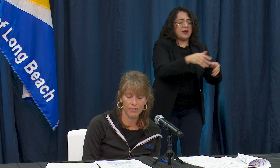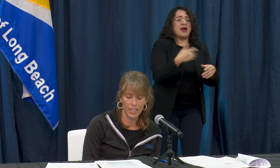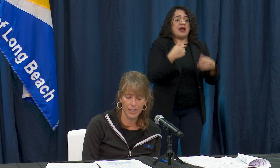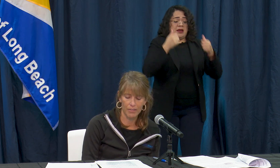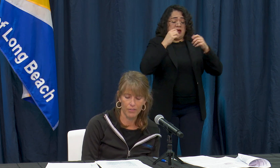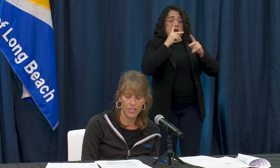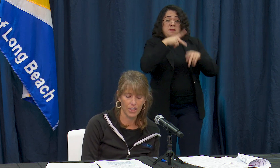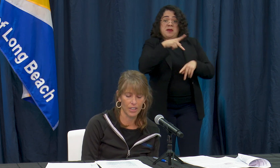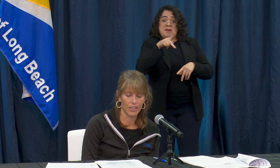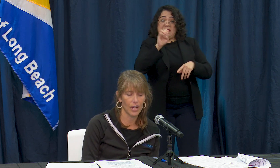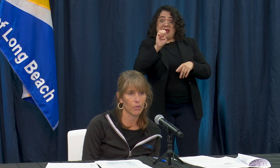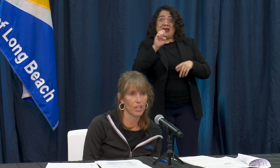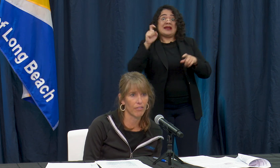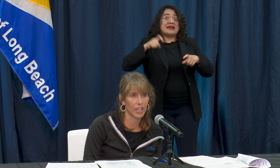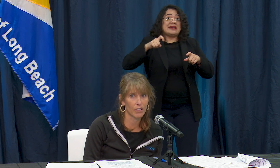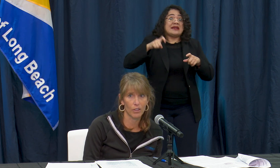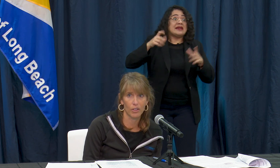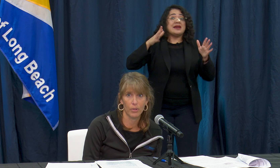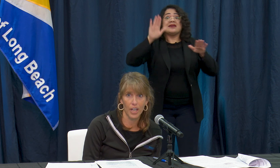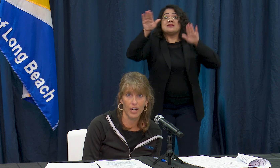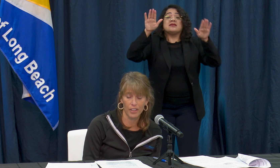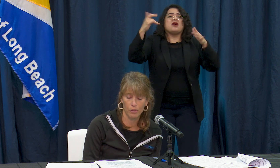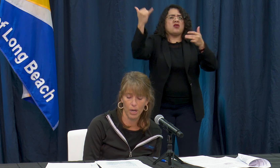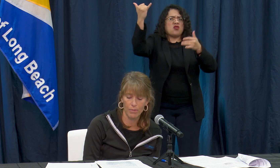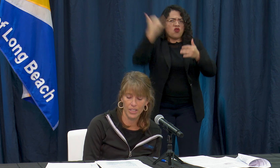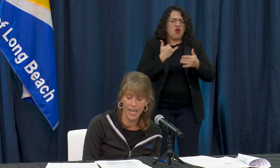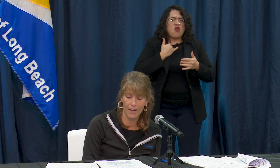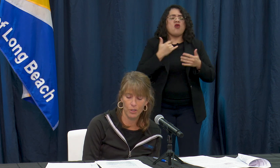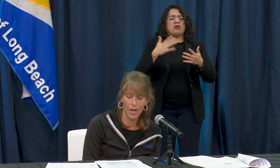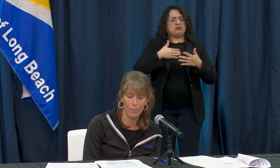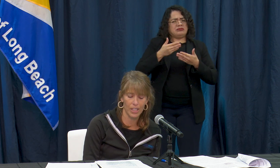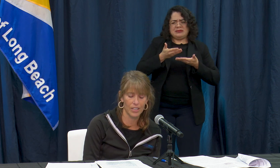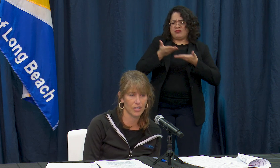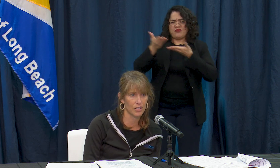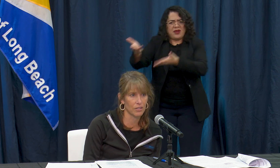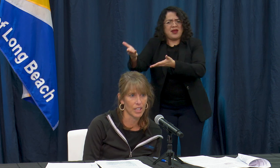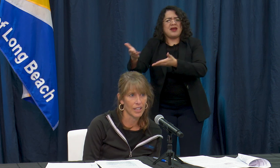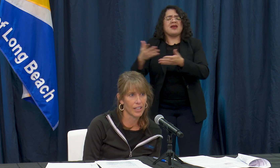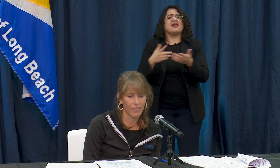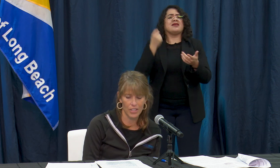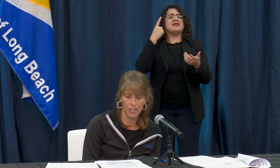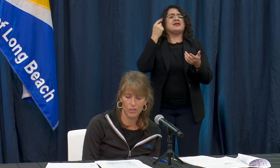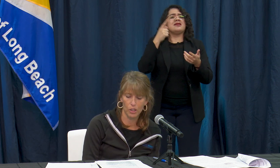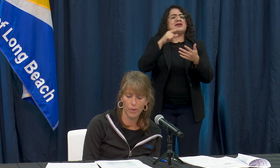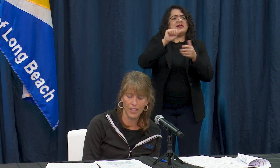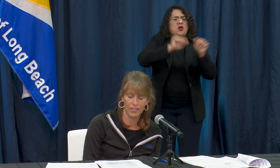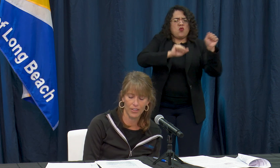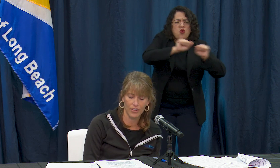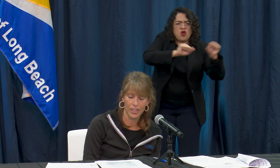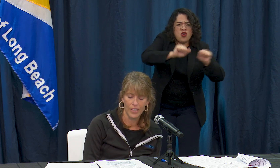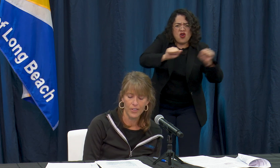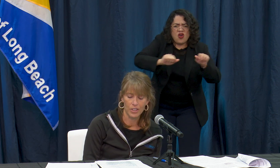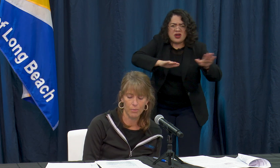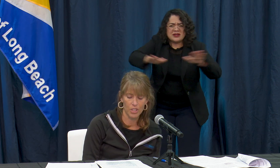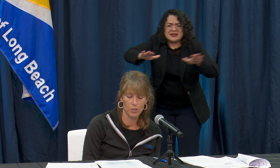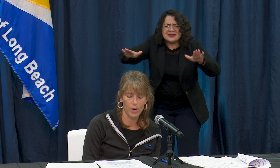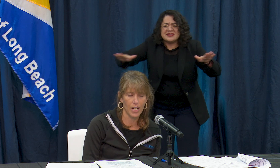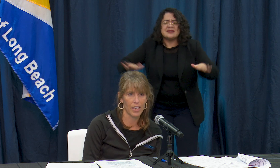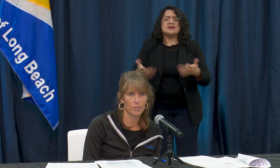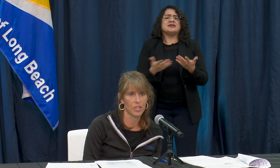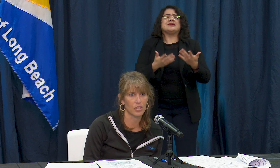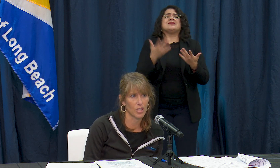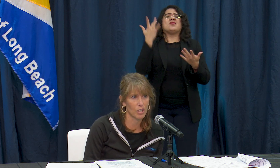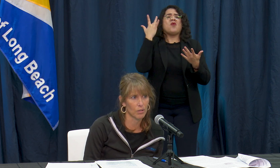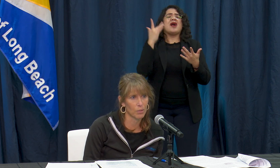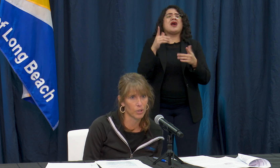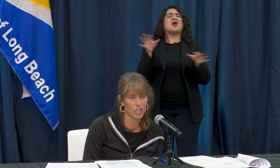frequent disinfecting of your facilities, and working very closely with our health department staff to rapidly institute the infection control practices to limit the spread